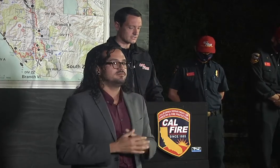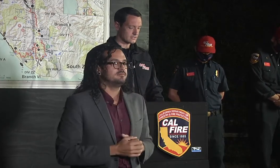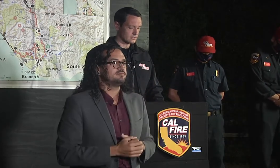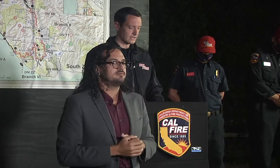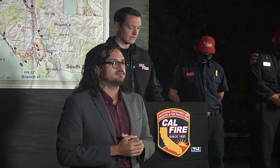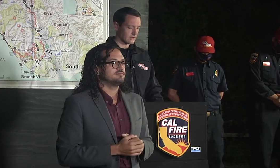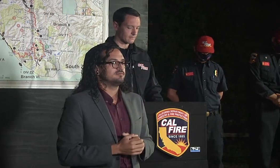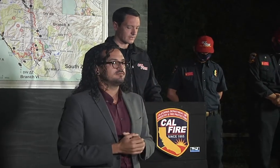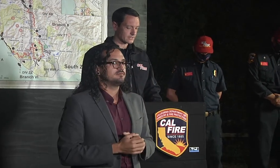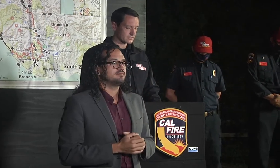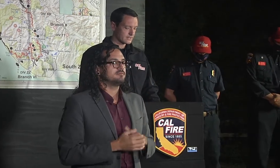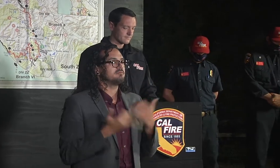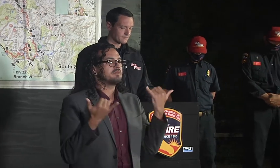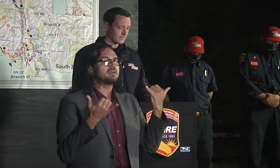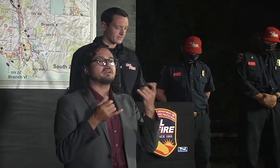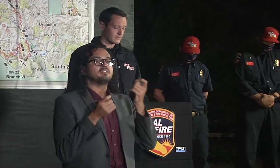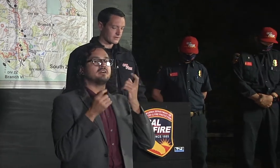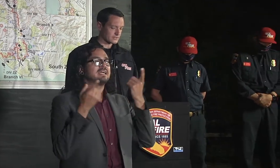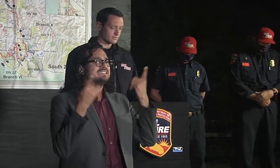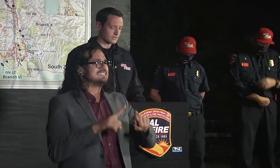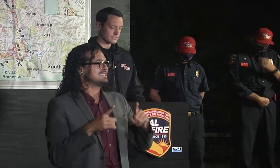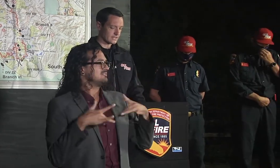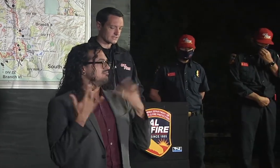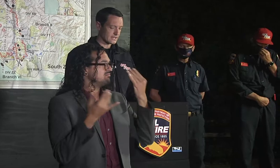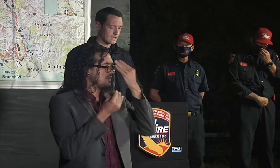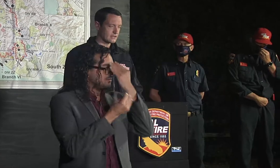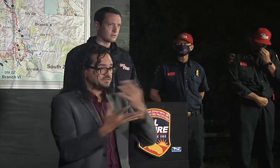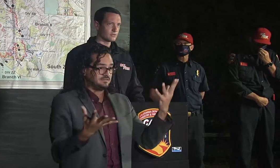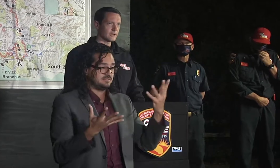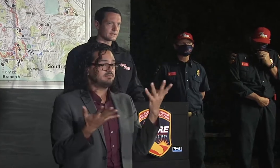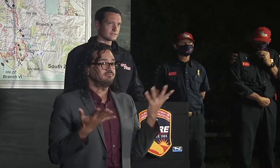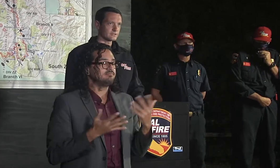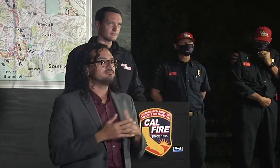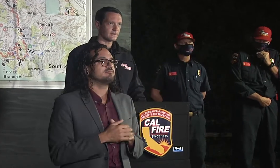the CZU Lightning Complex. The fire this morning stands at